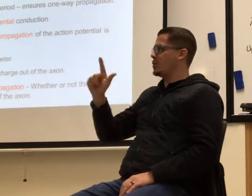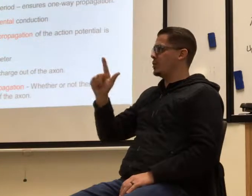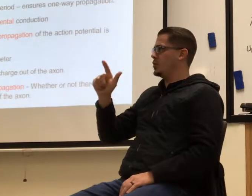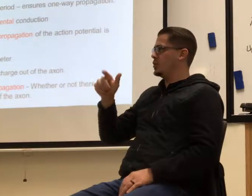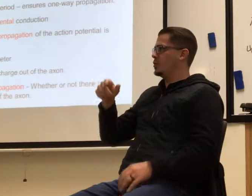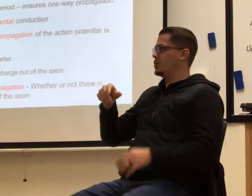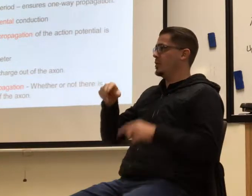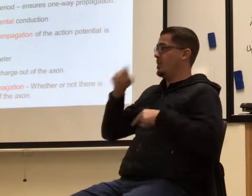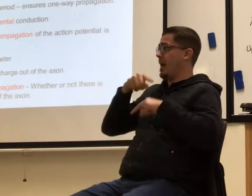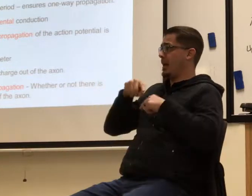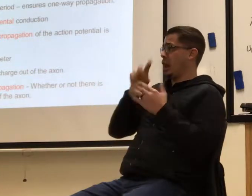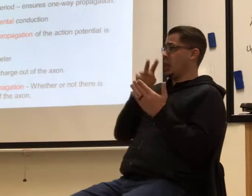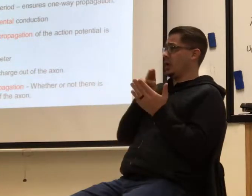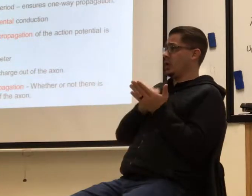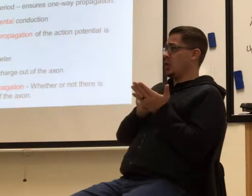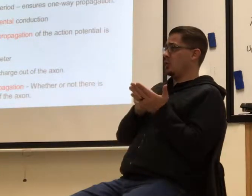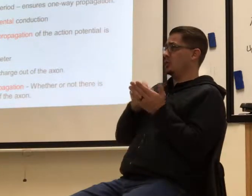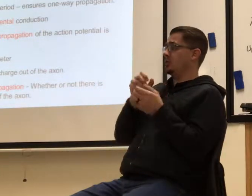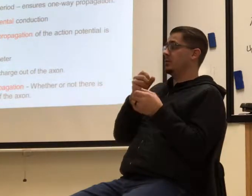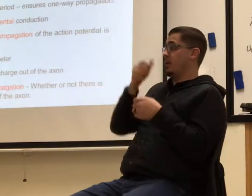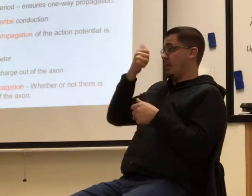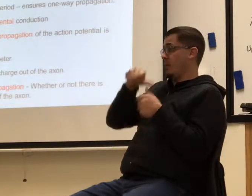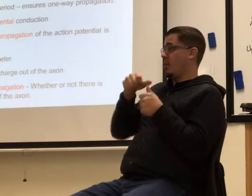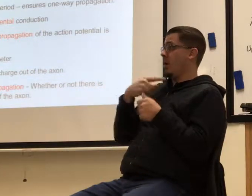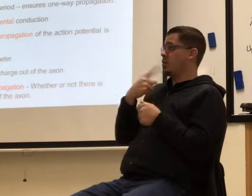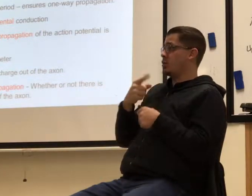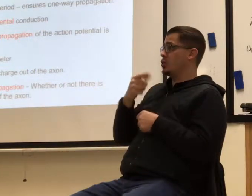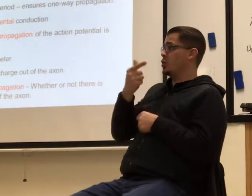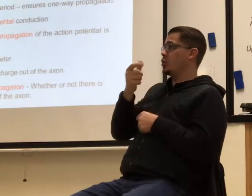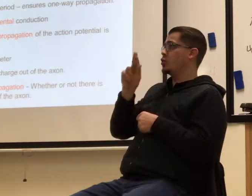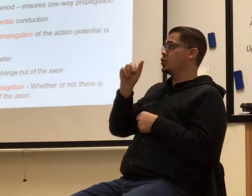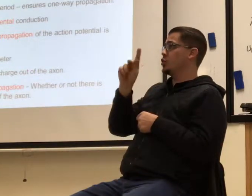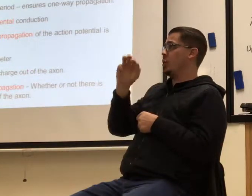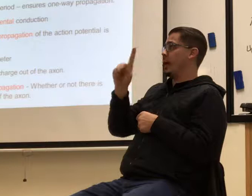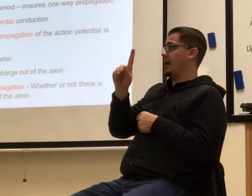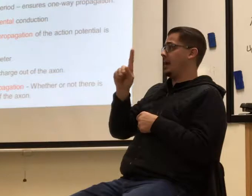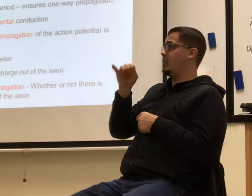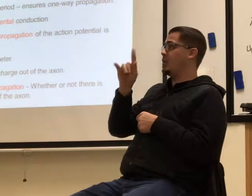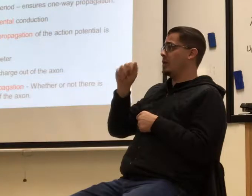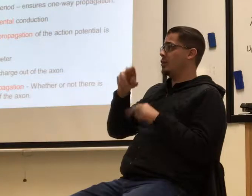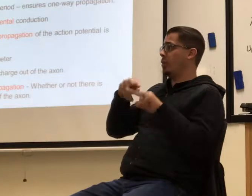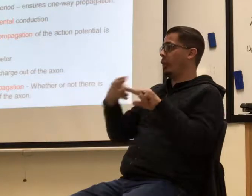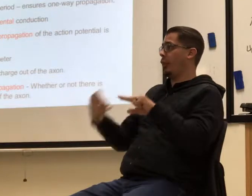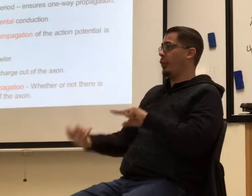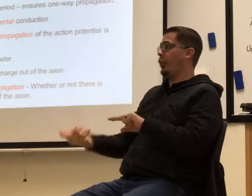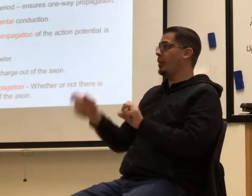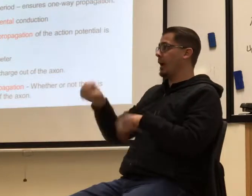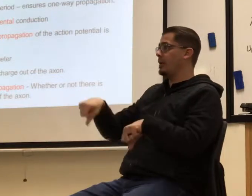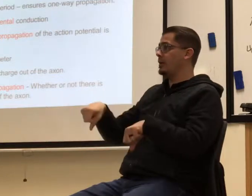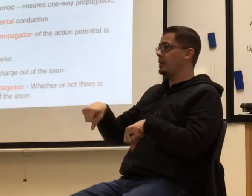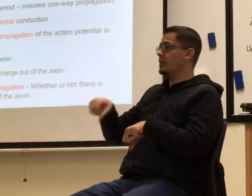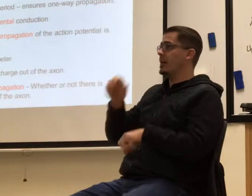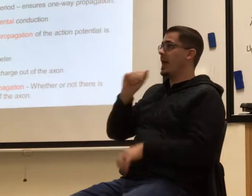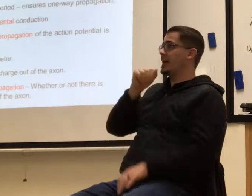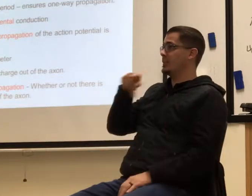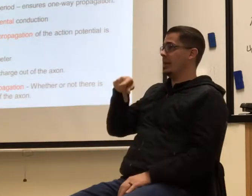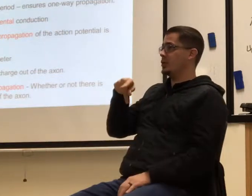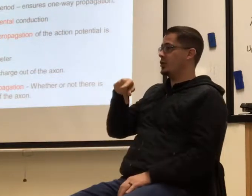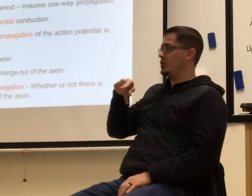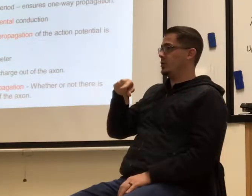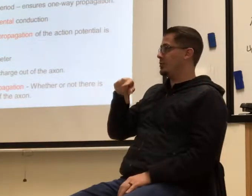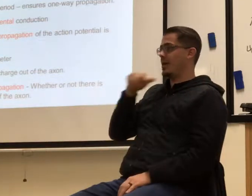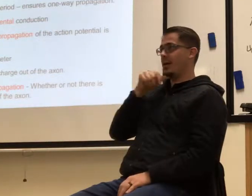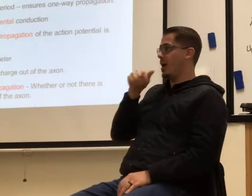I specifically made a point to say that graded potentials are decremental. Action potentials